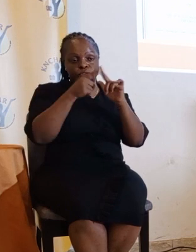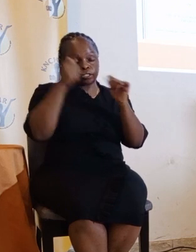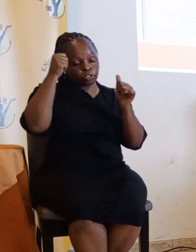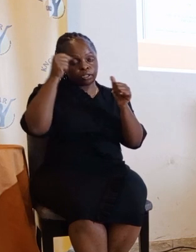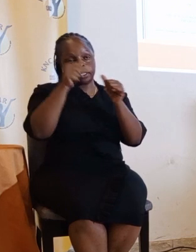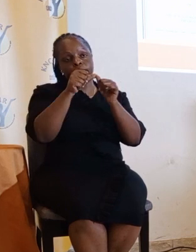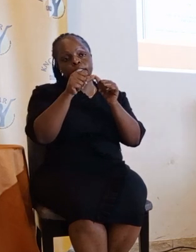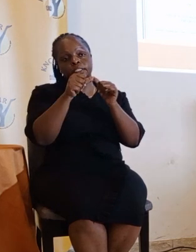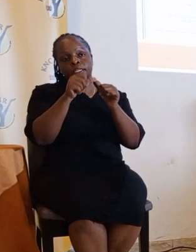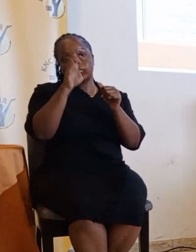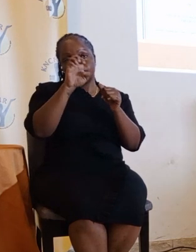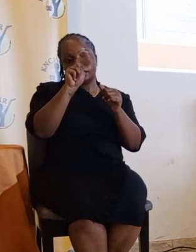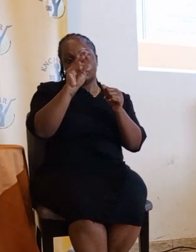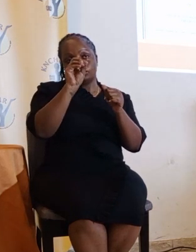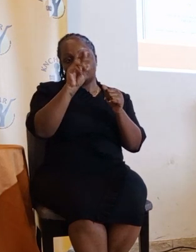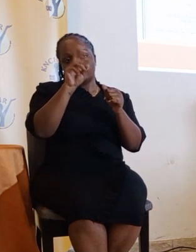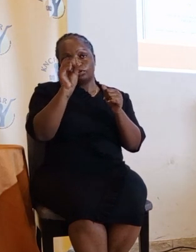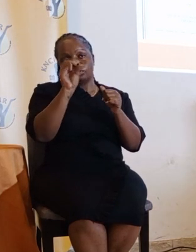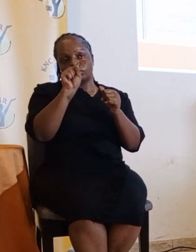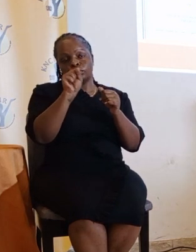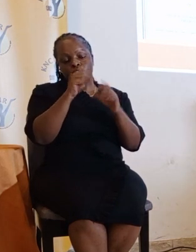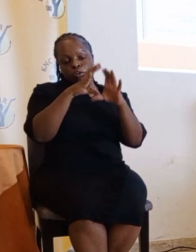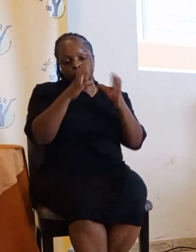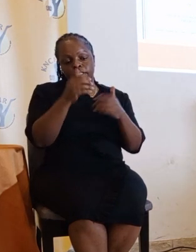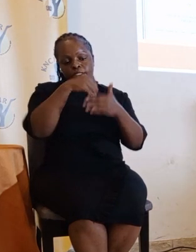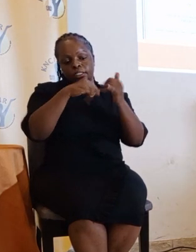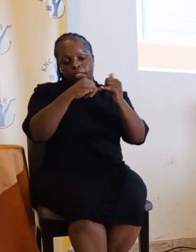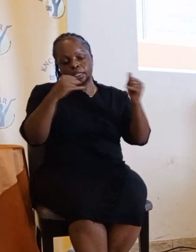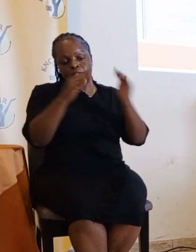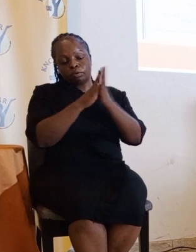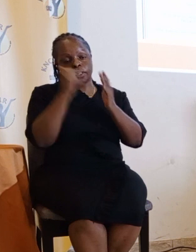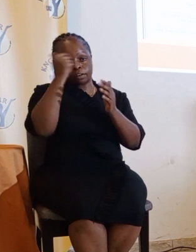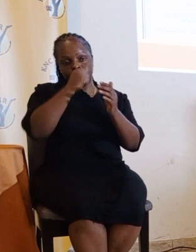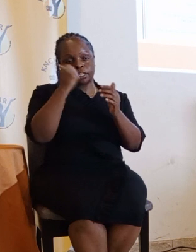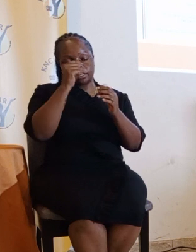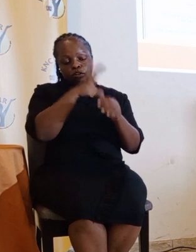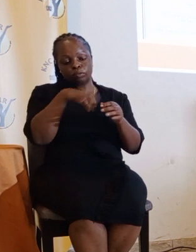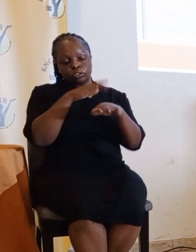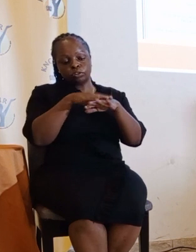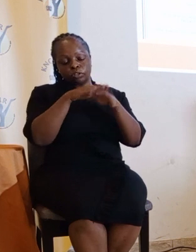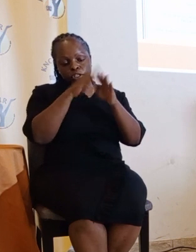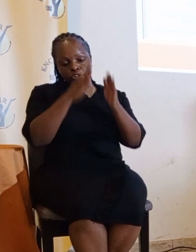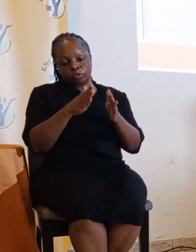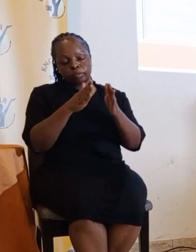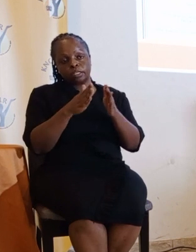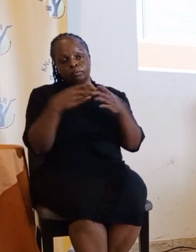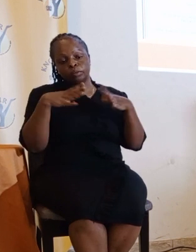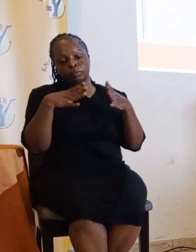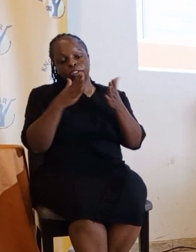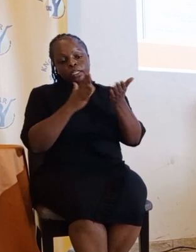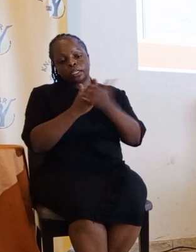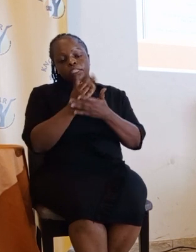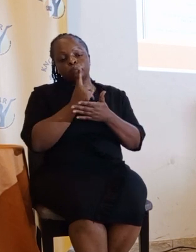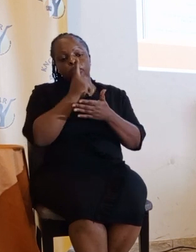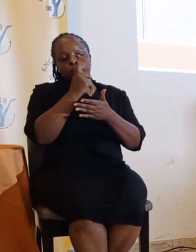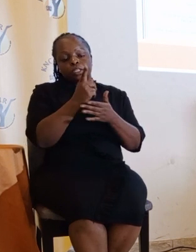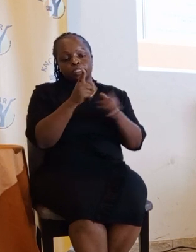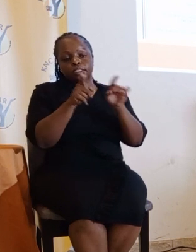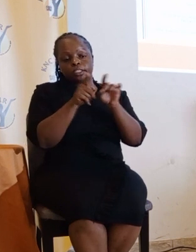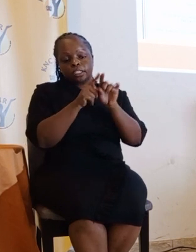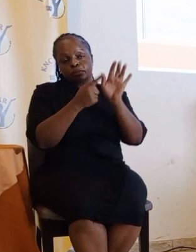the Endorois community in line with the African Commission on Human and People's Rights pronouncement and expedite